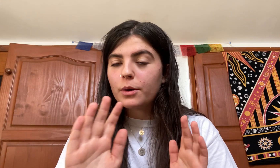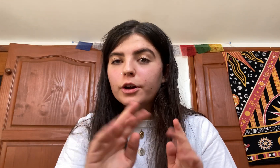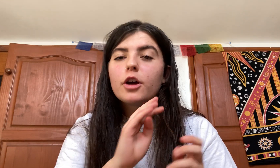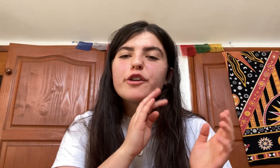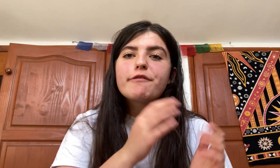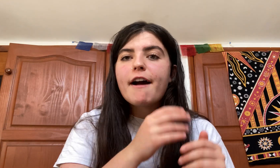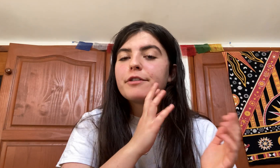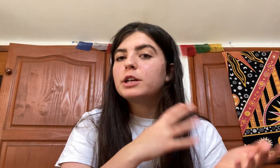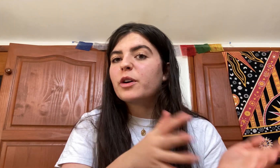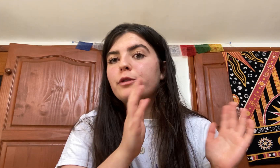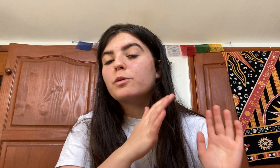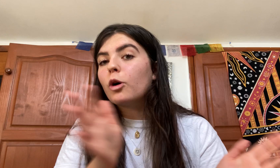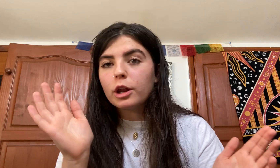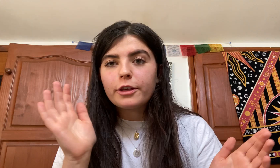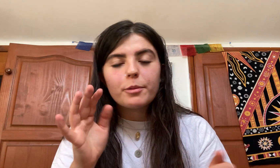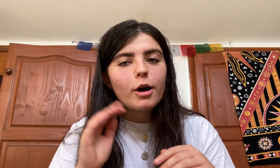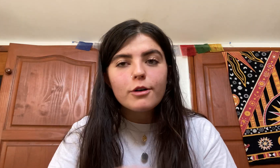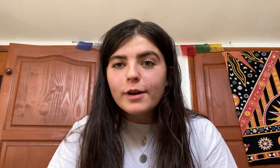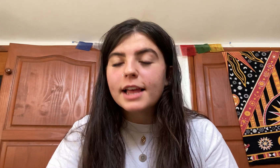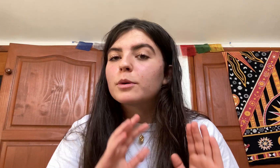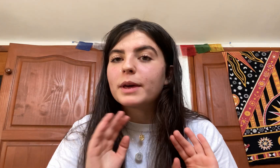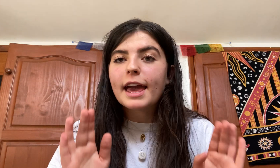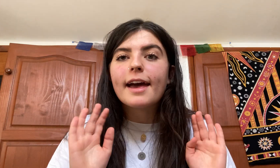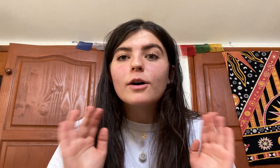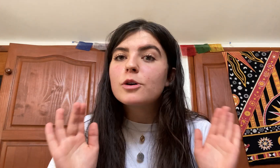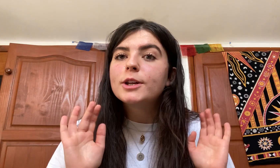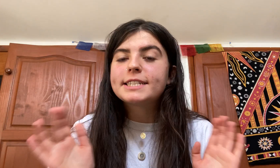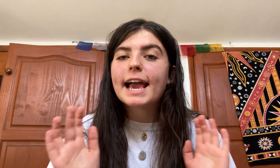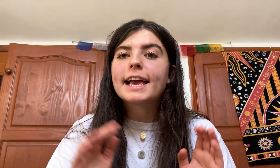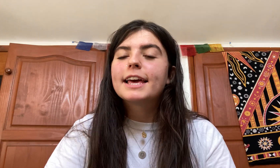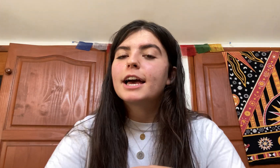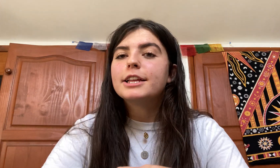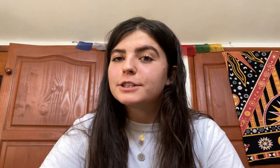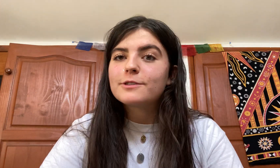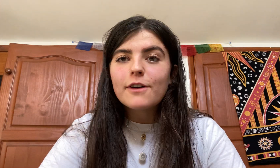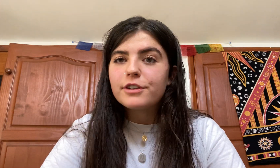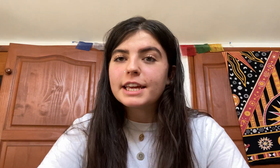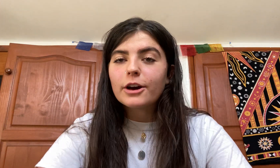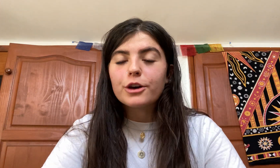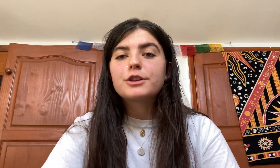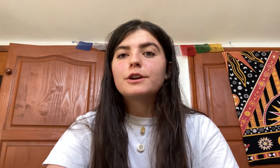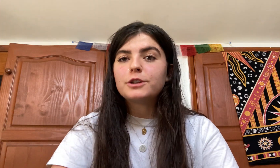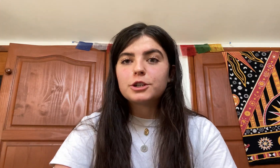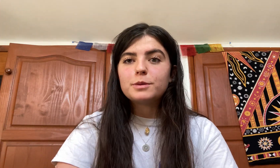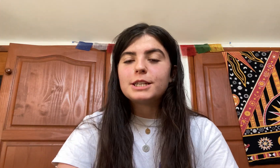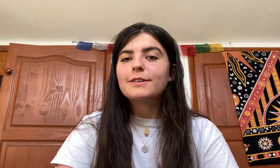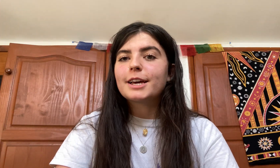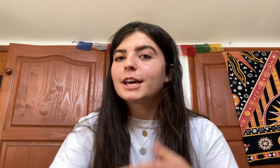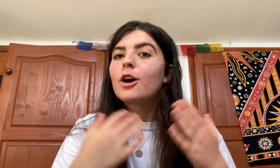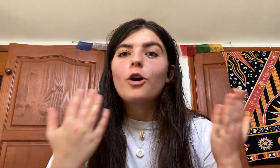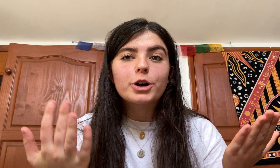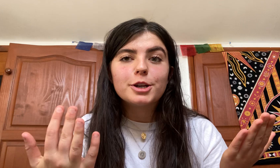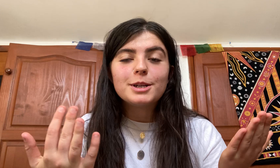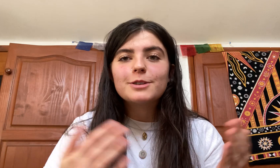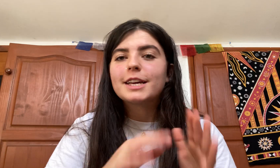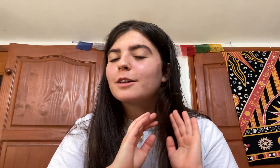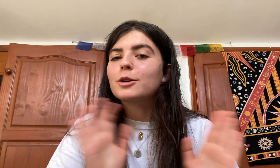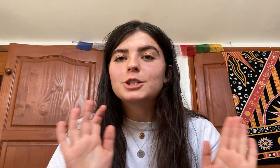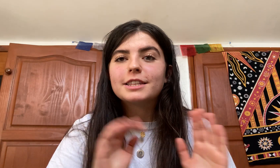on, rather than going through all of them. Otherwise we'll be here all day and you've definitely got other stuff you should be doing or could be doing than watching